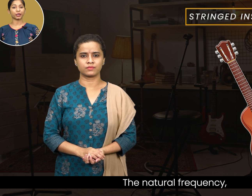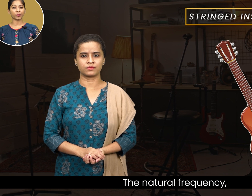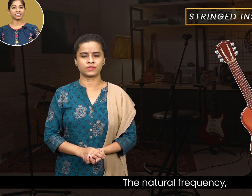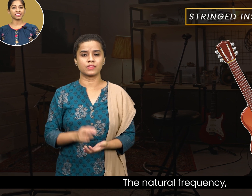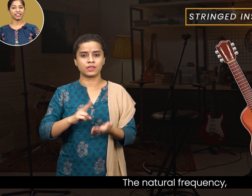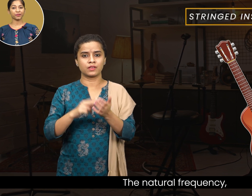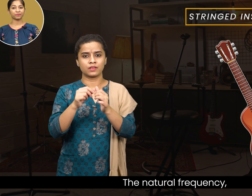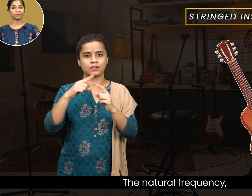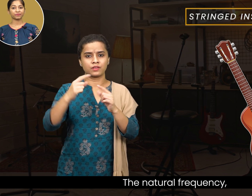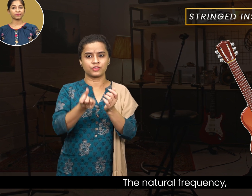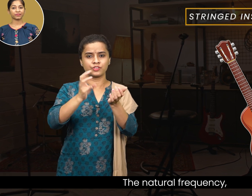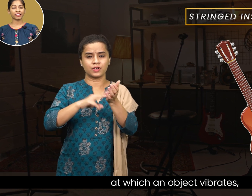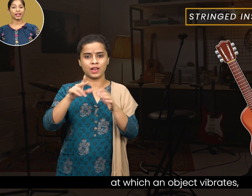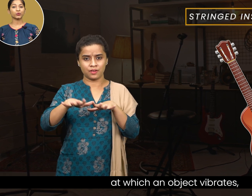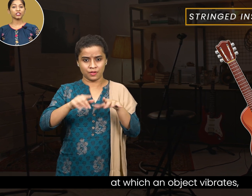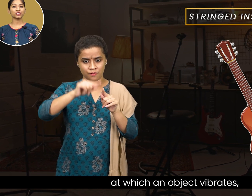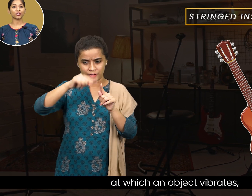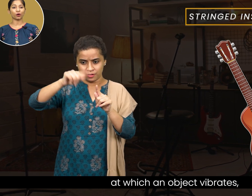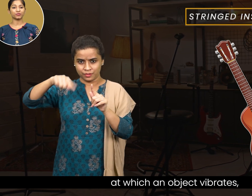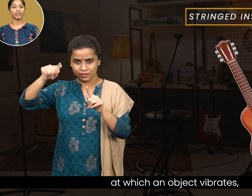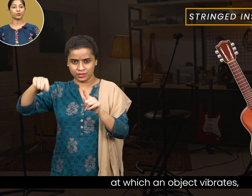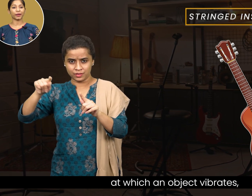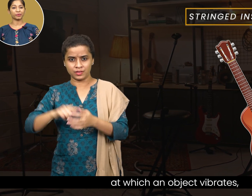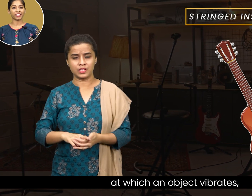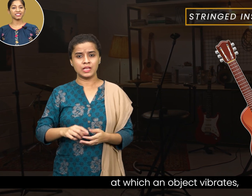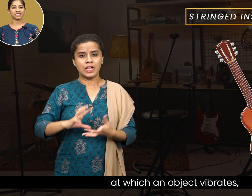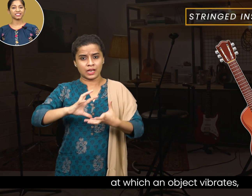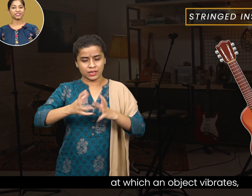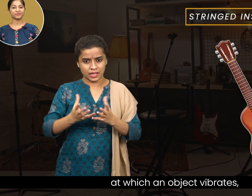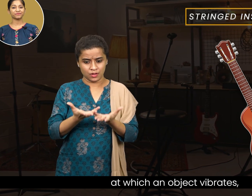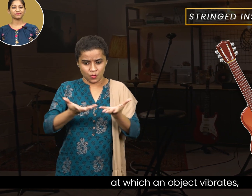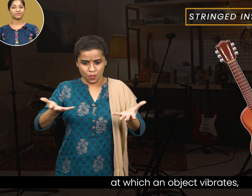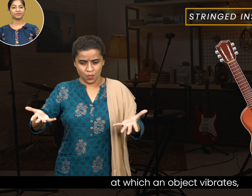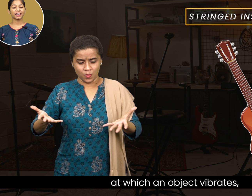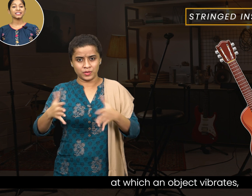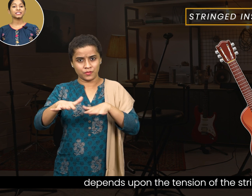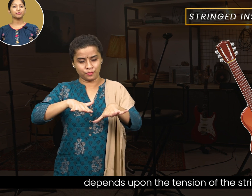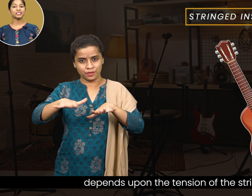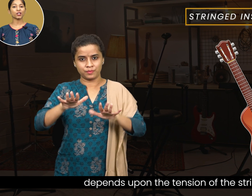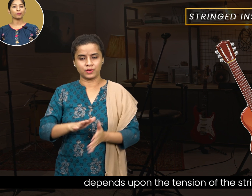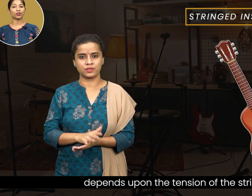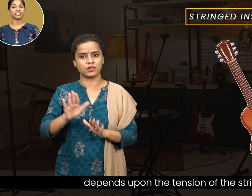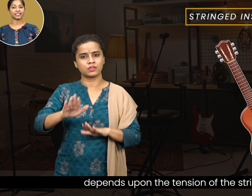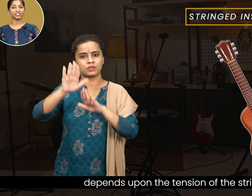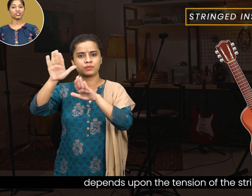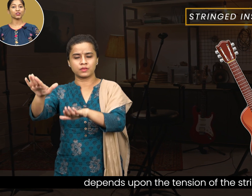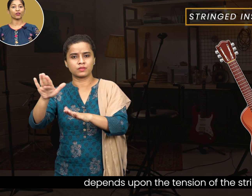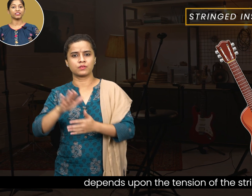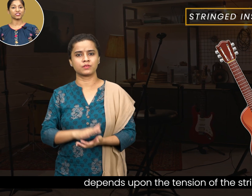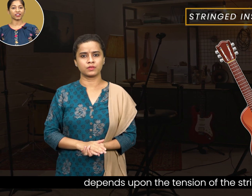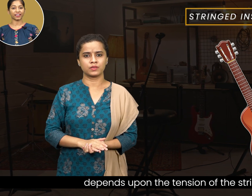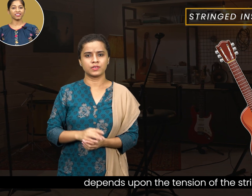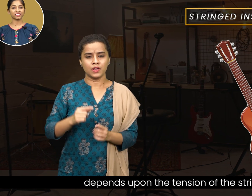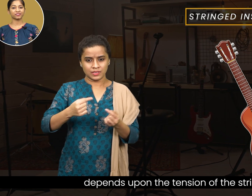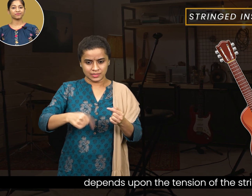natural frequency at which an object vibrates depends upon the tension of